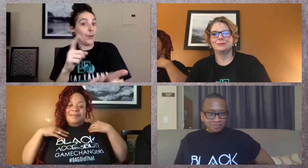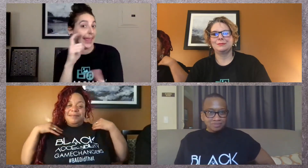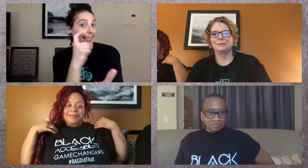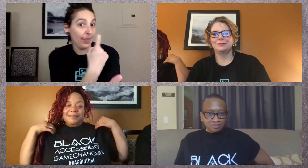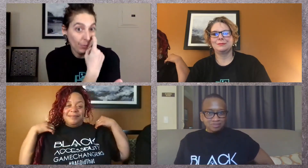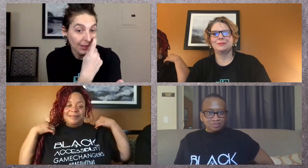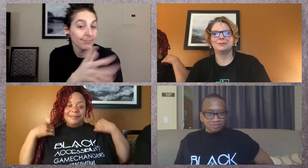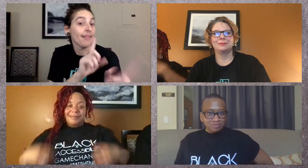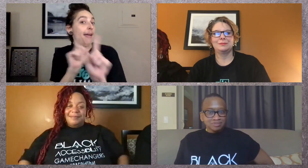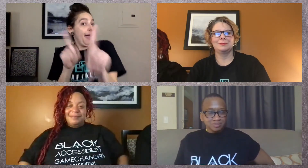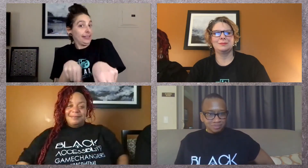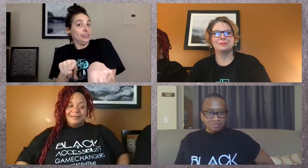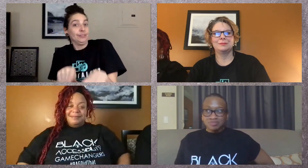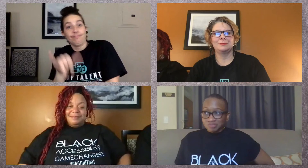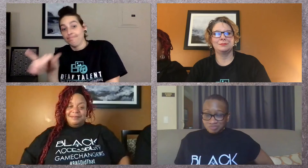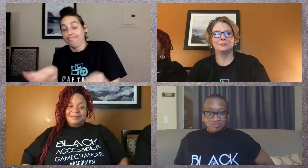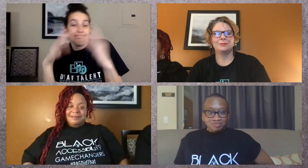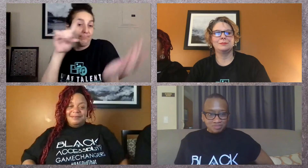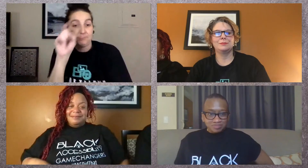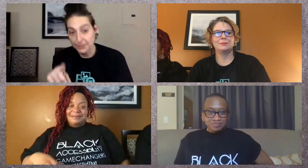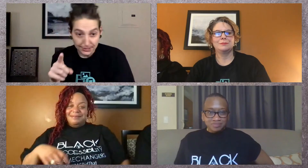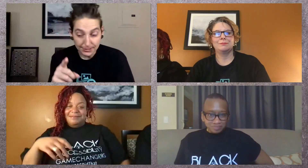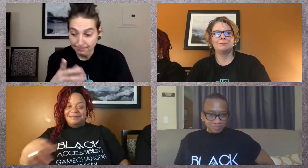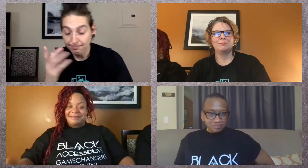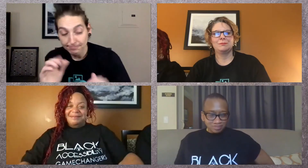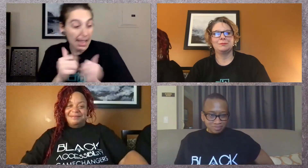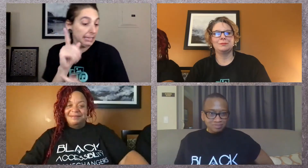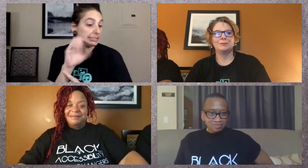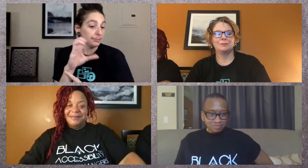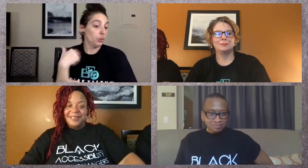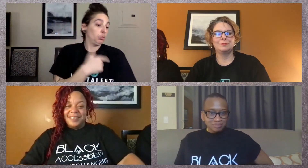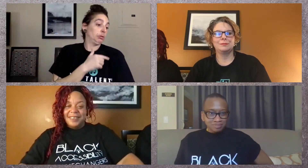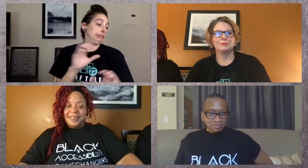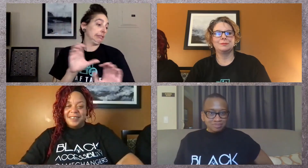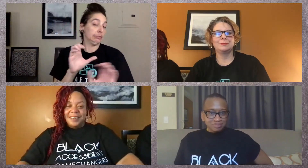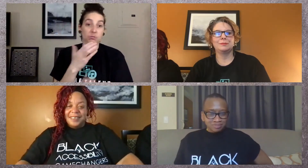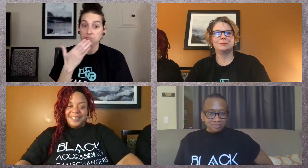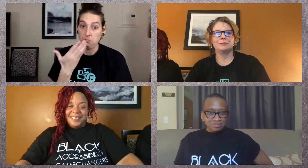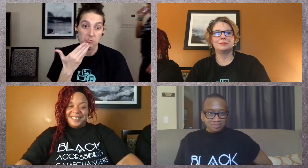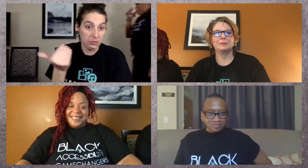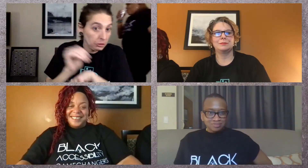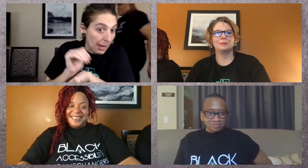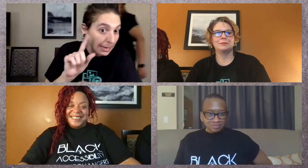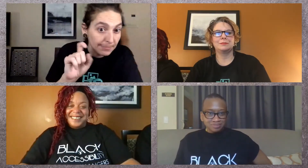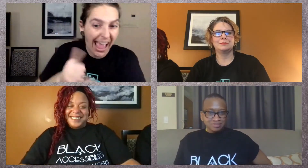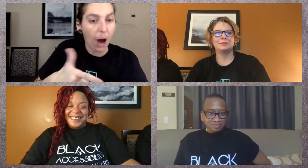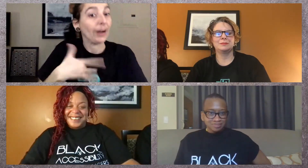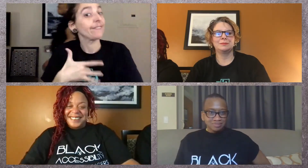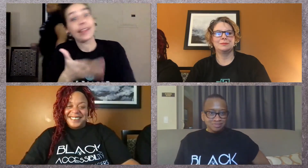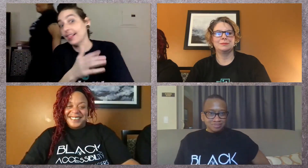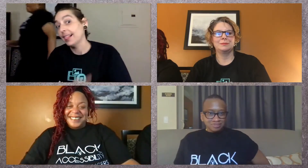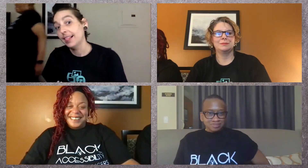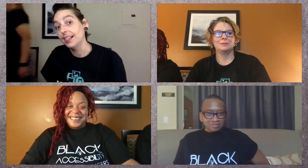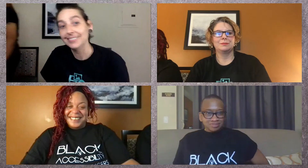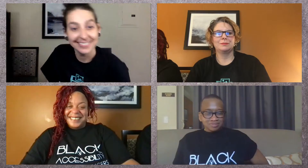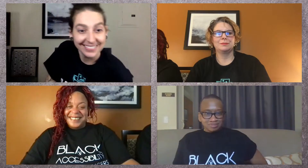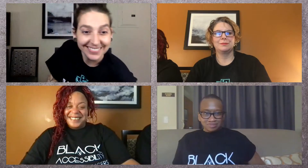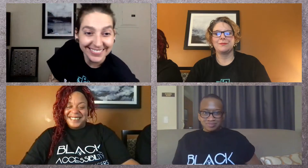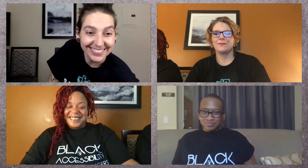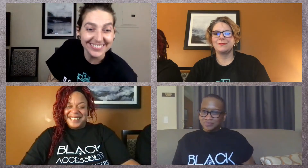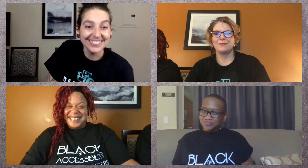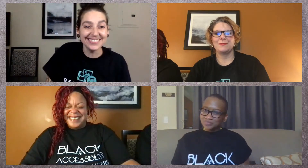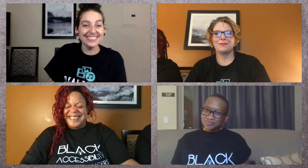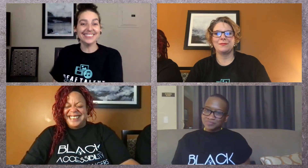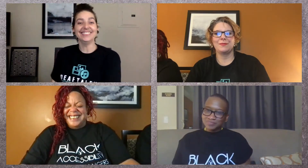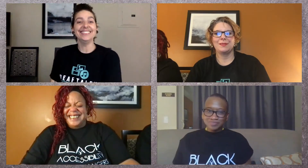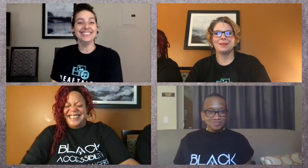And thanks for hanging out with us. So Aaron, you know, the question goes to you. How do you think the team did tonight? How do you